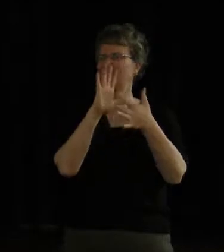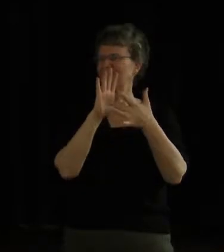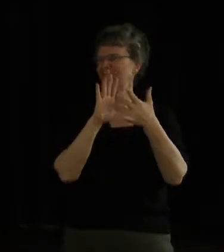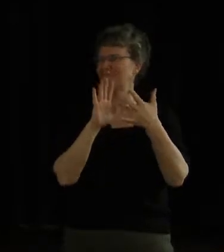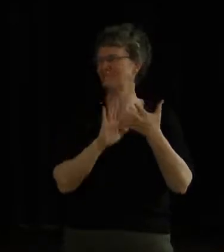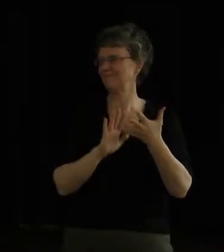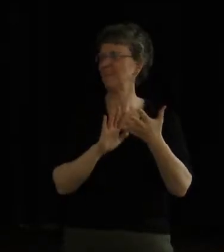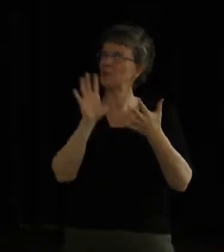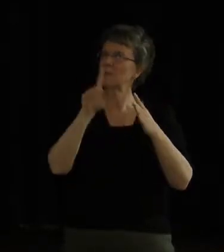own thoughts going.